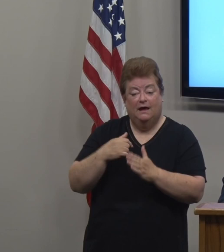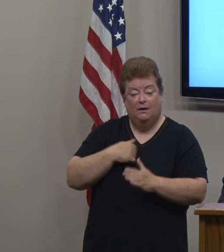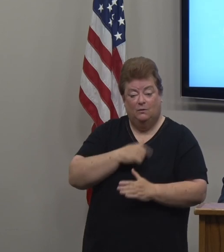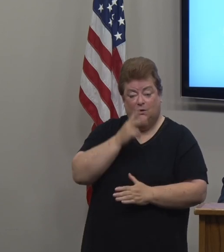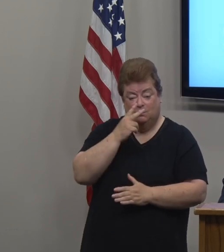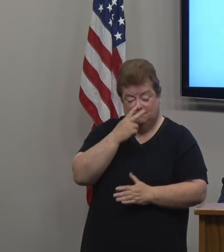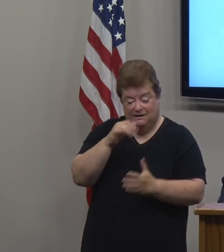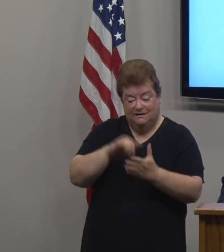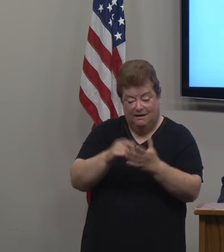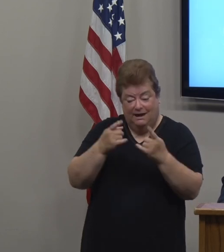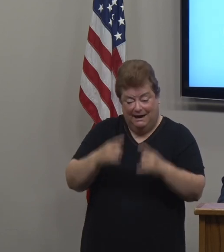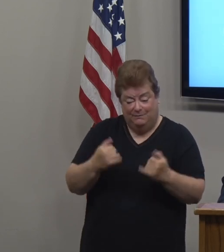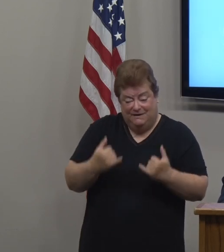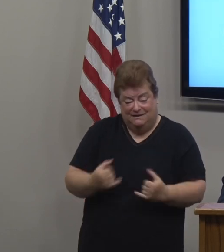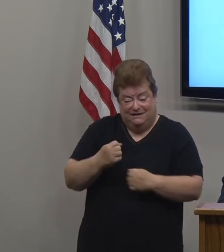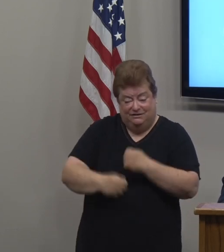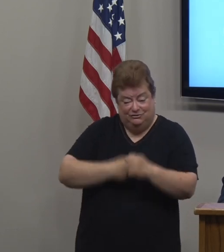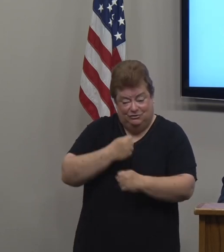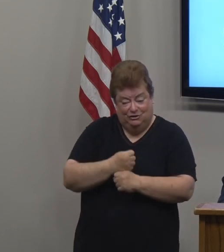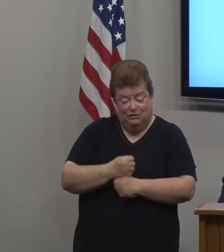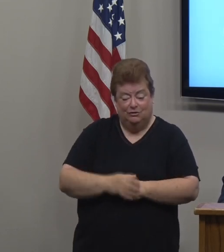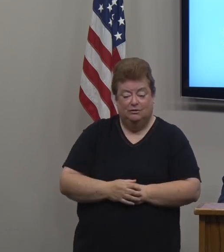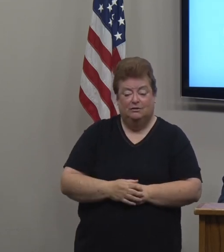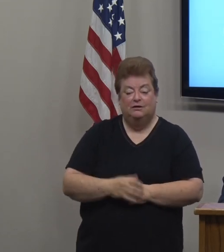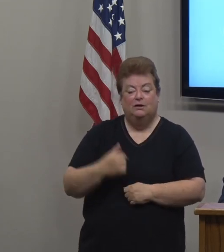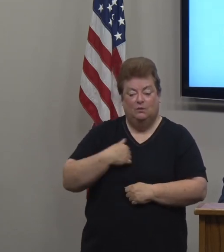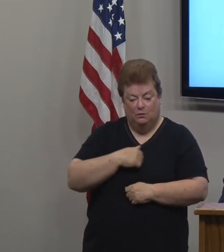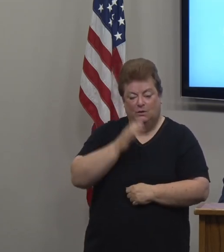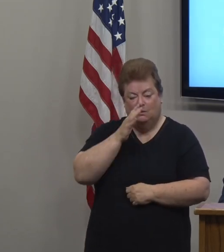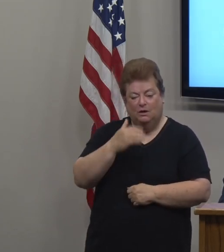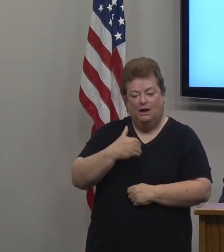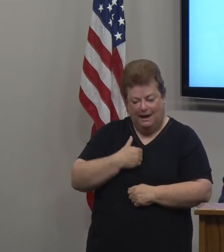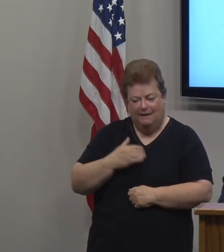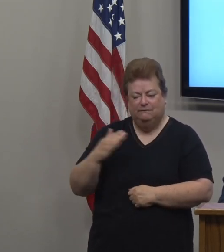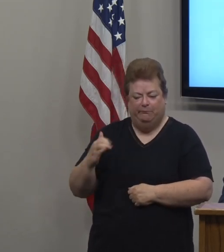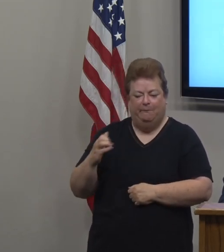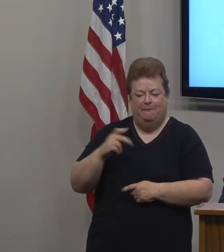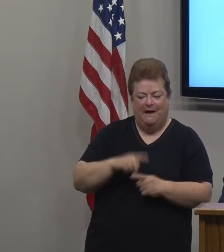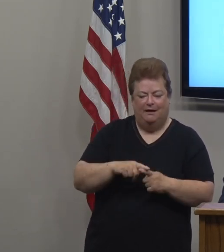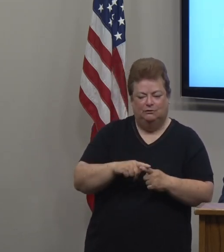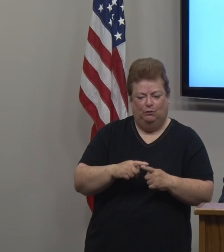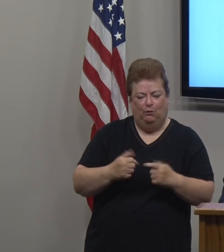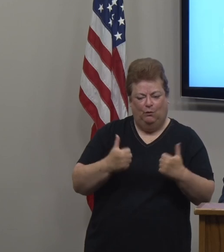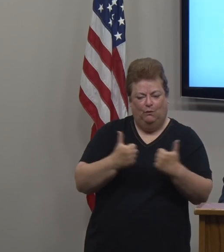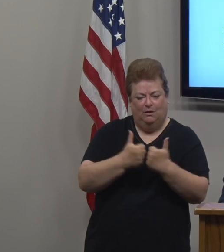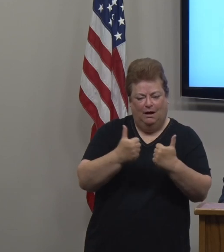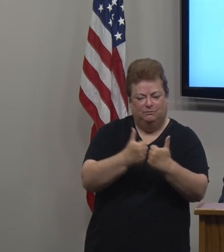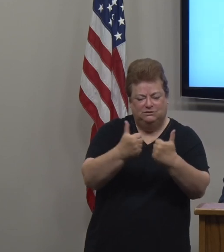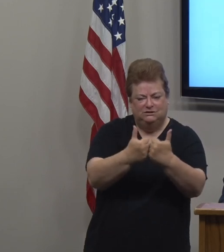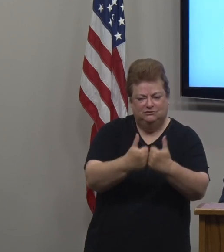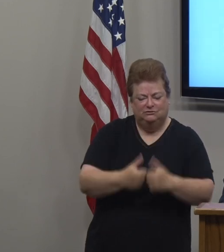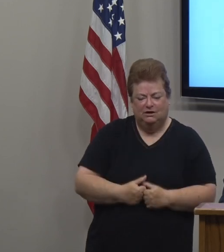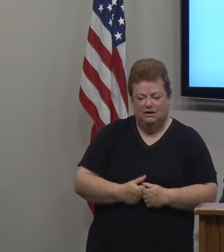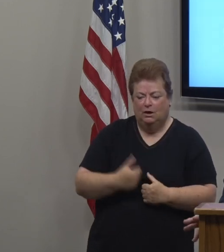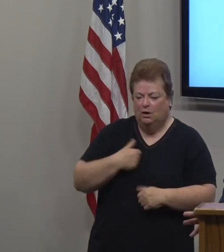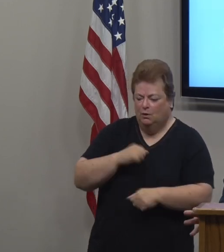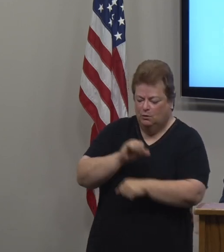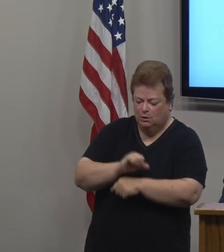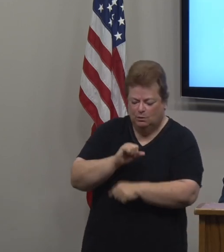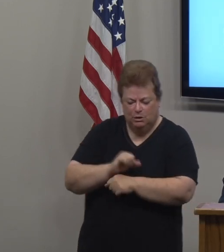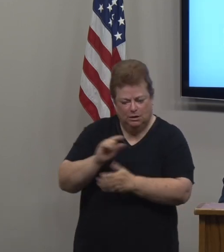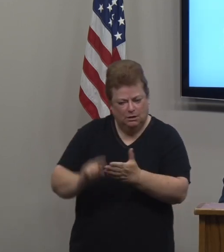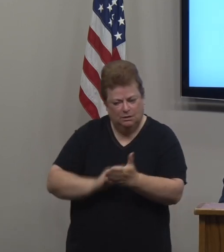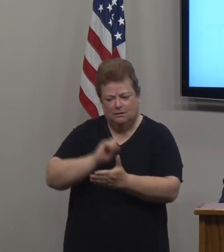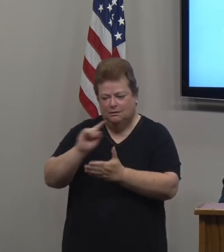yet this year, that we will have a return to competition. So work is going on around the clock. I can't tell you how many